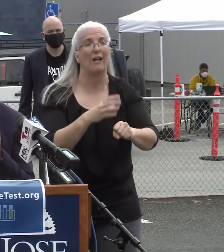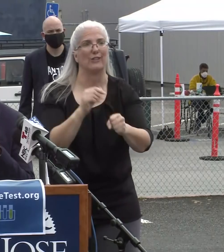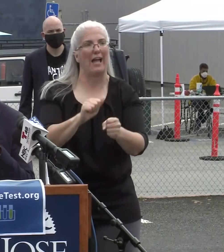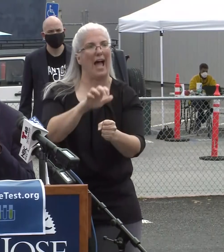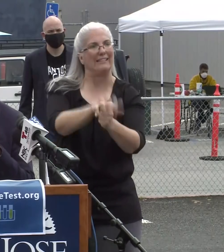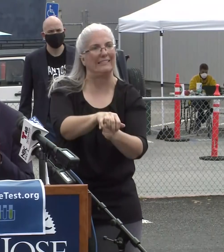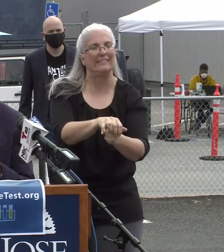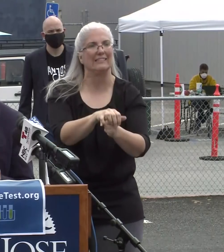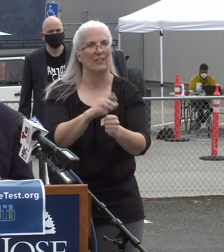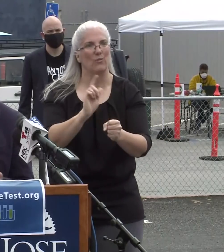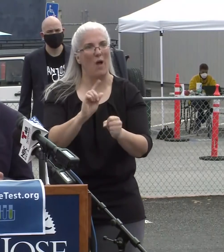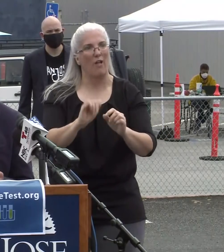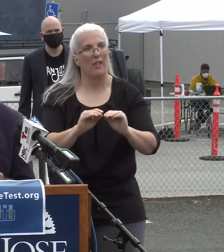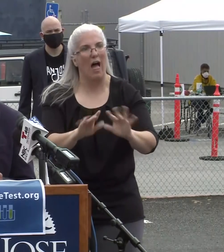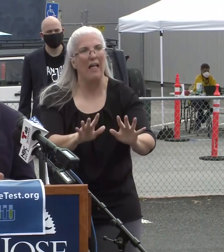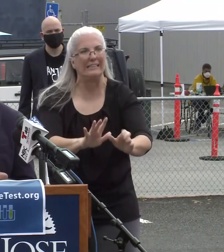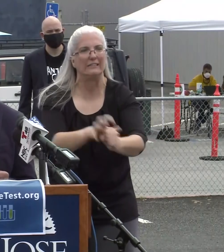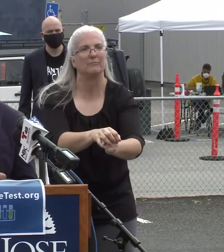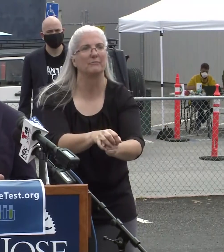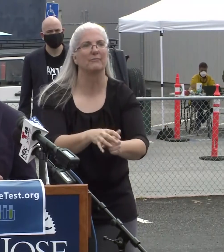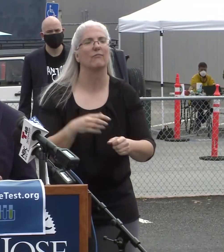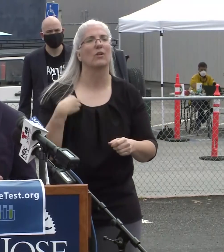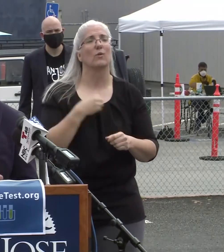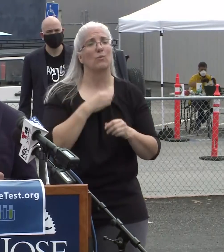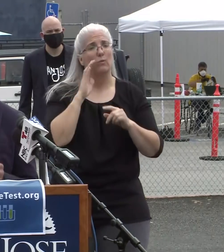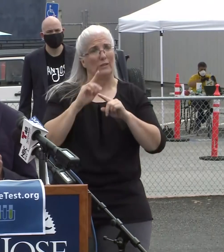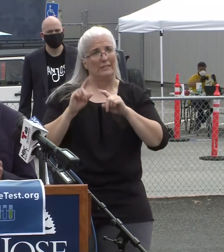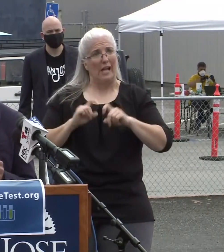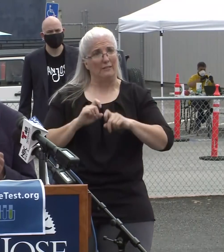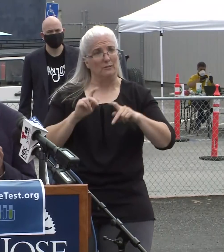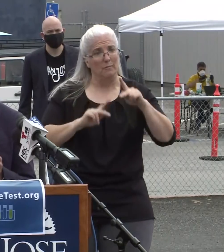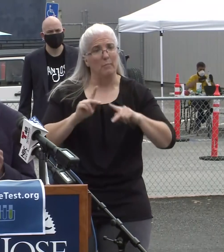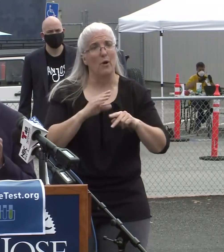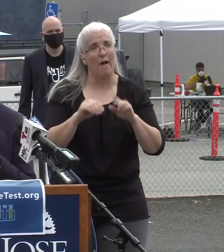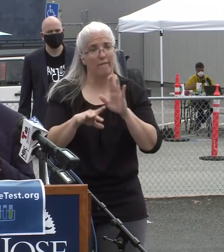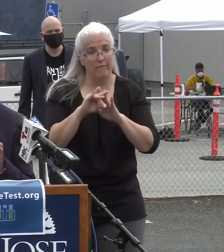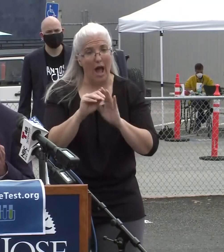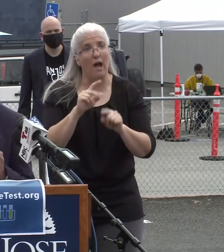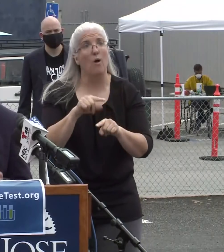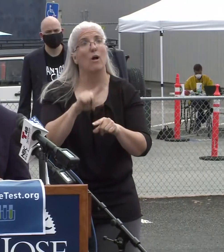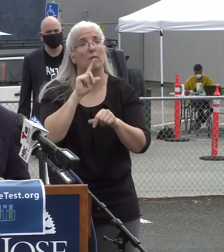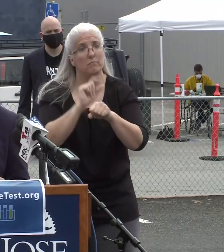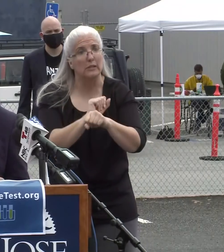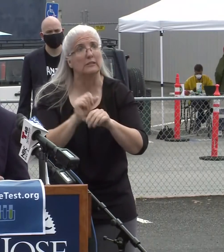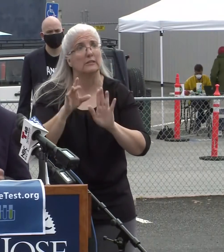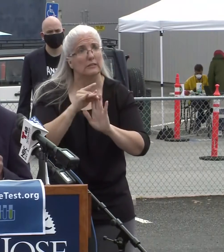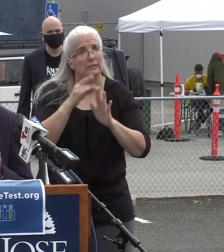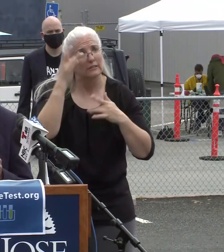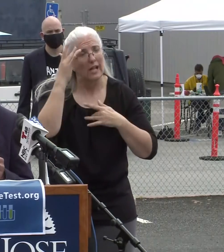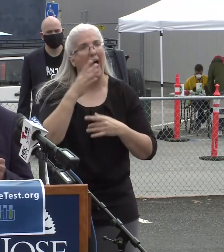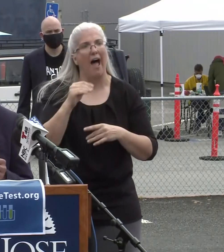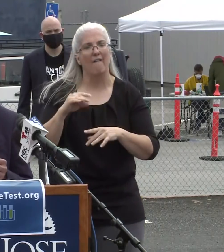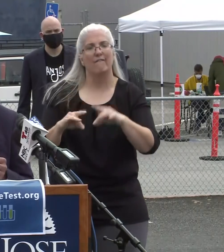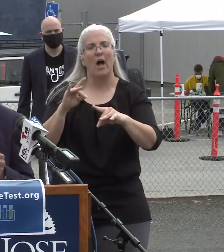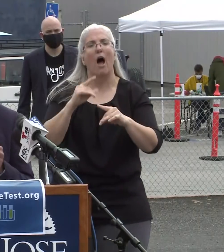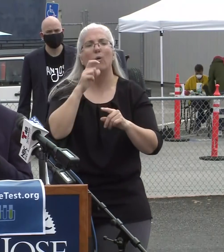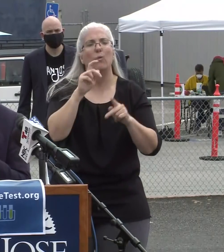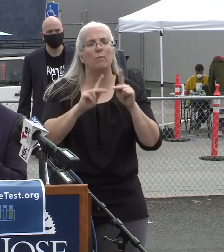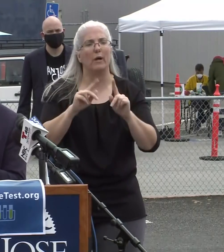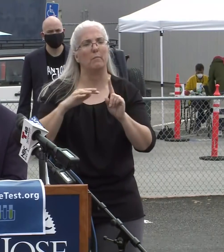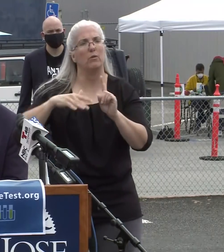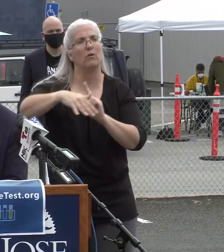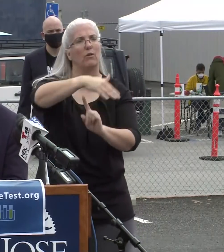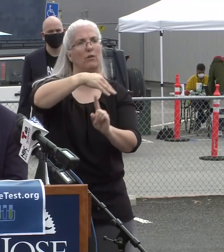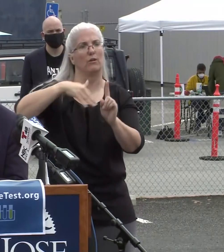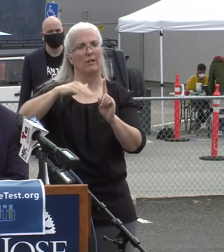start to not only test those people and find the cases, but also find all of their contacts. Because we know that for